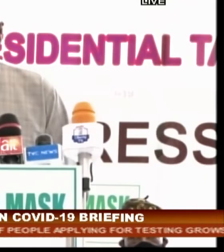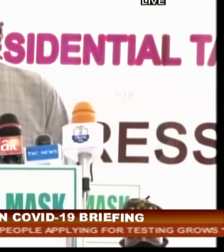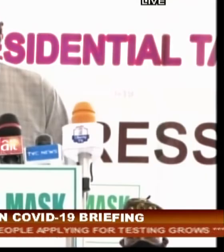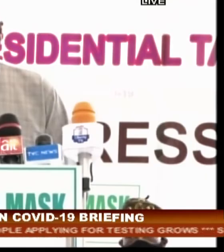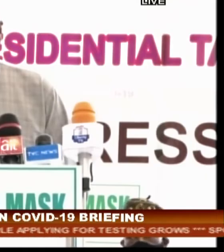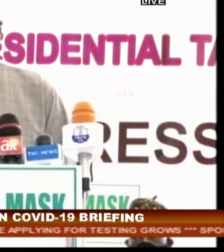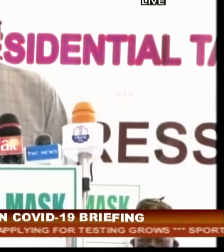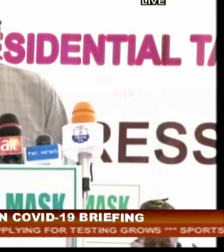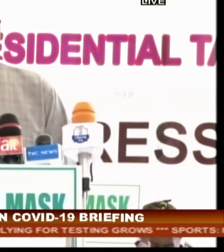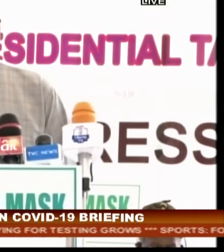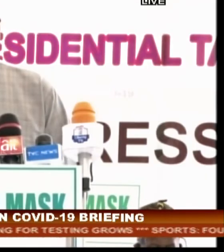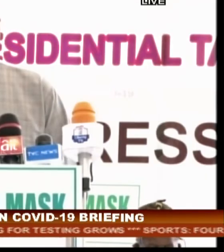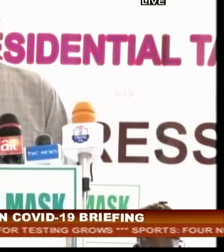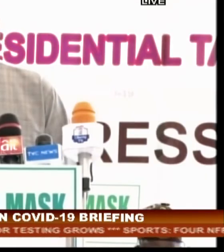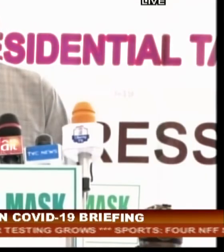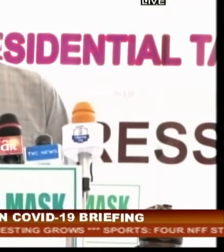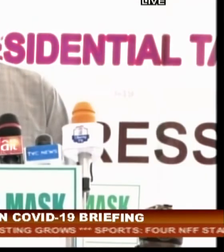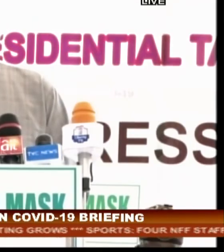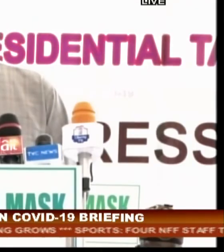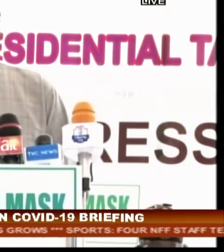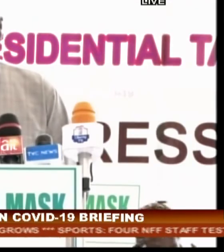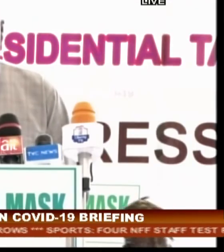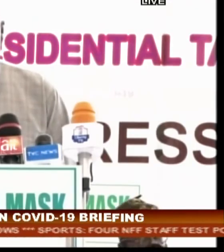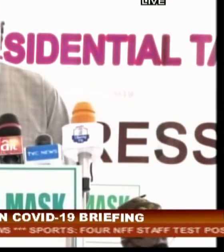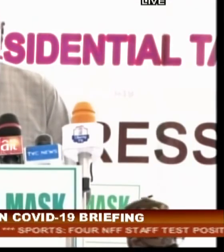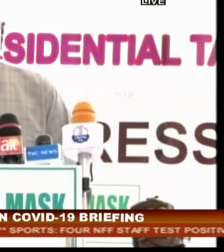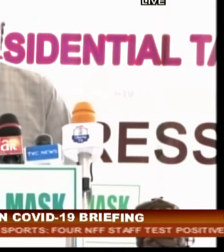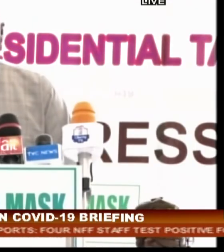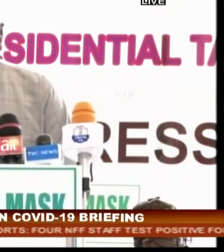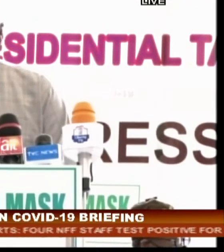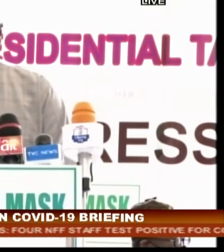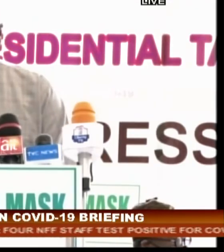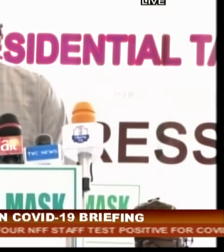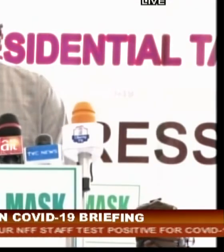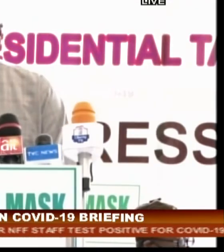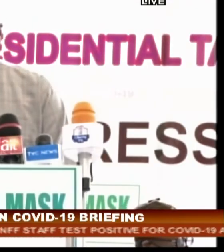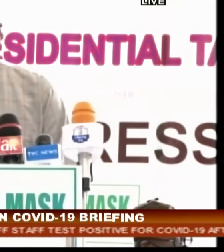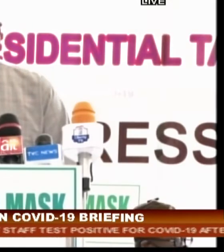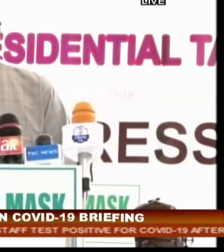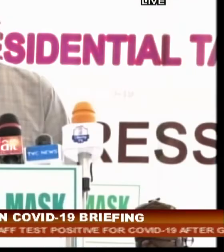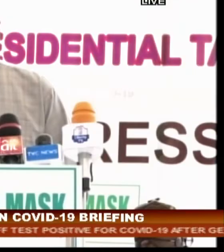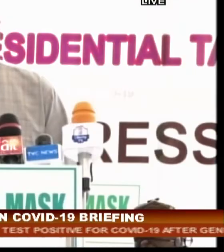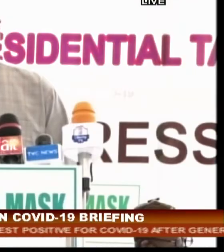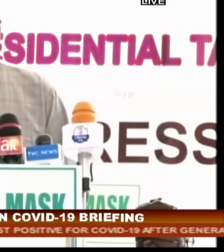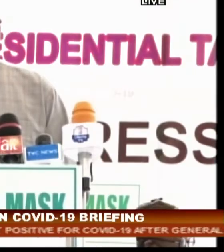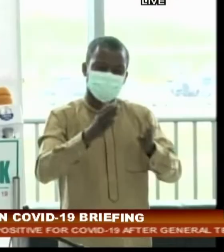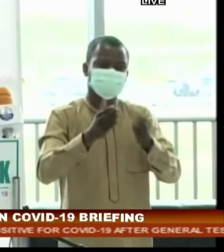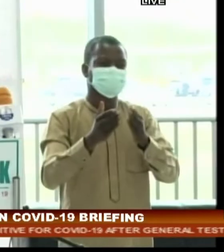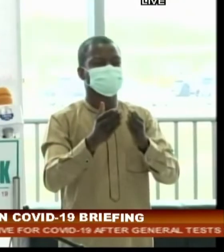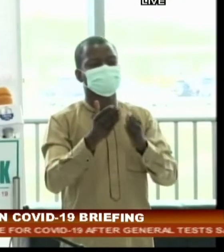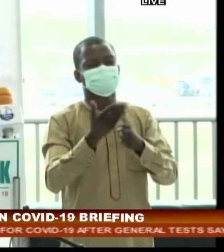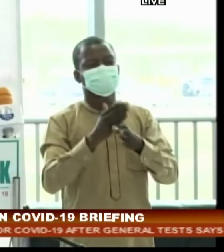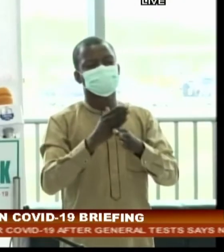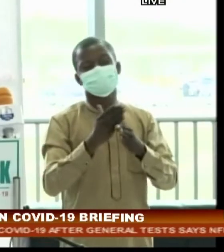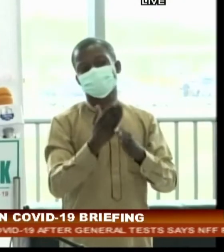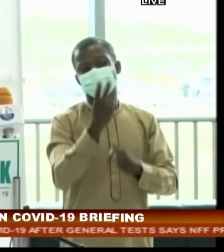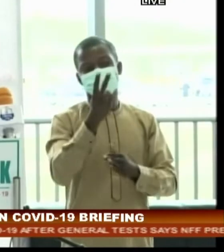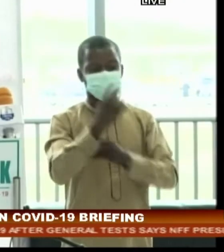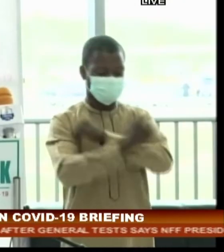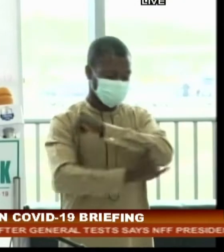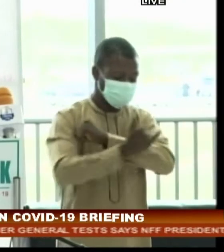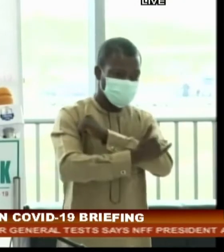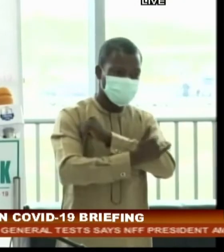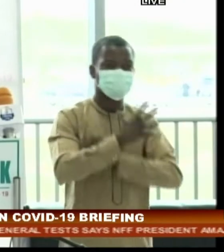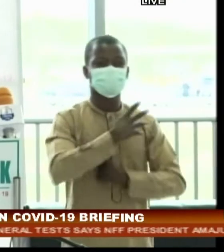of interest to Nigeria in view of the passenger traffic between Nigeria and the two countries, and our